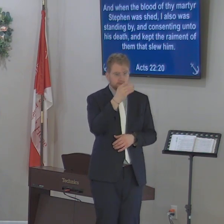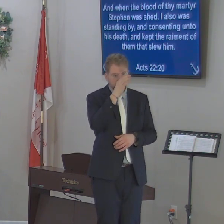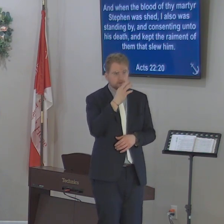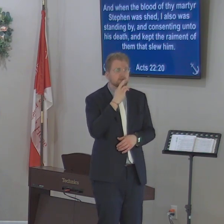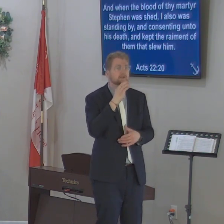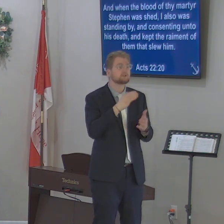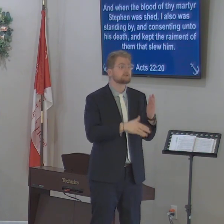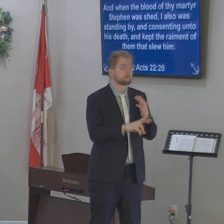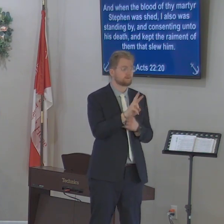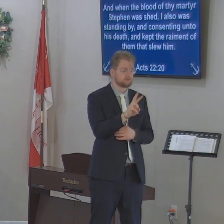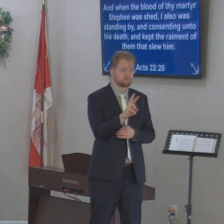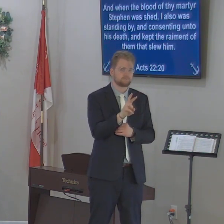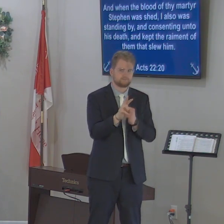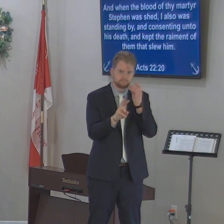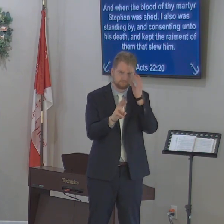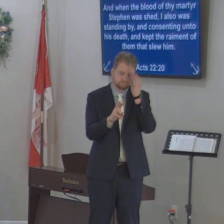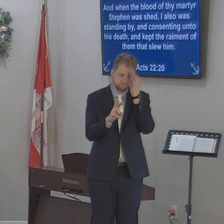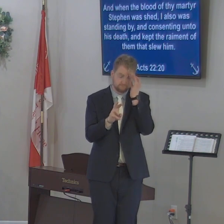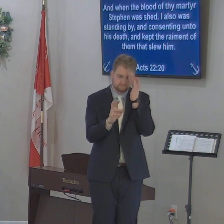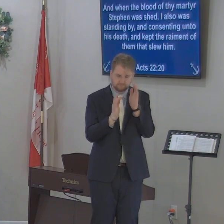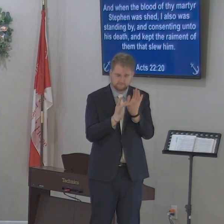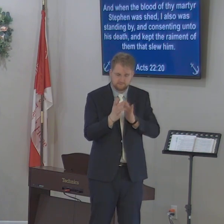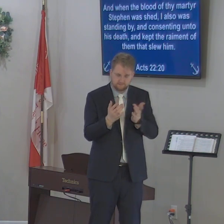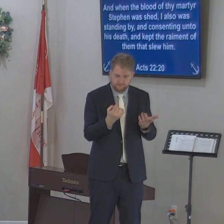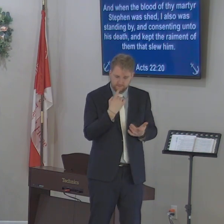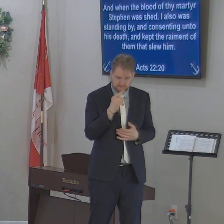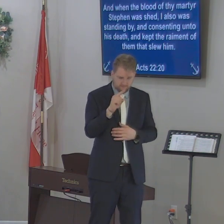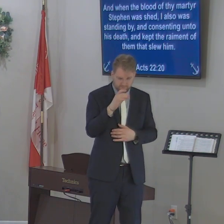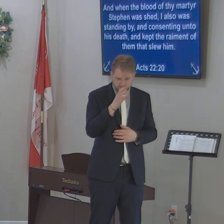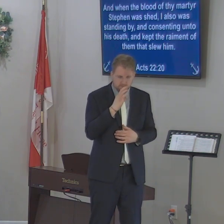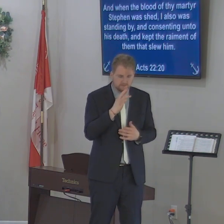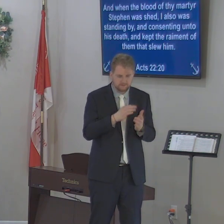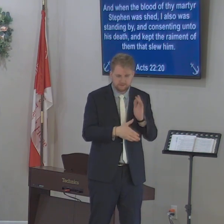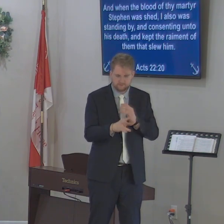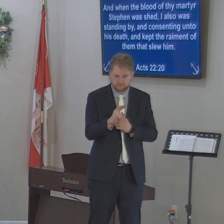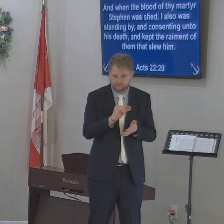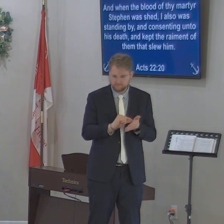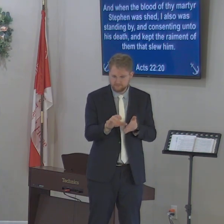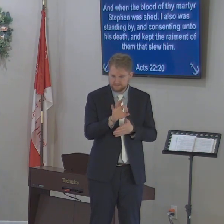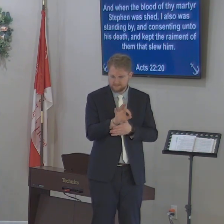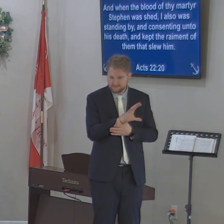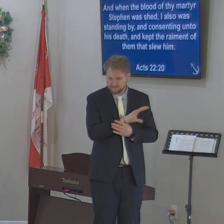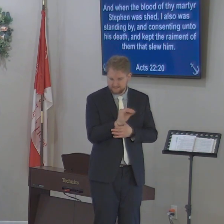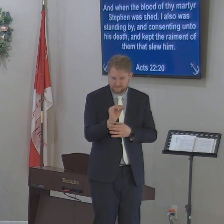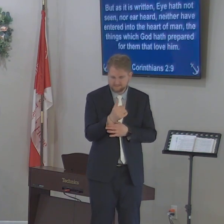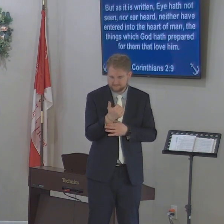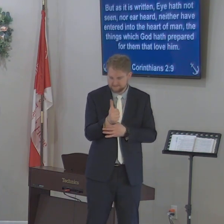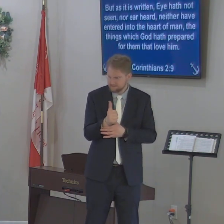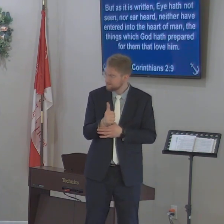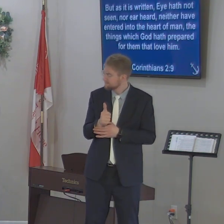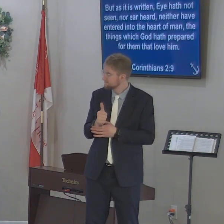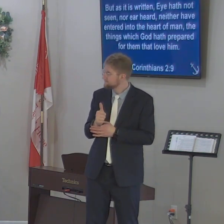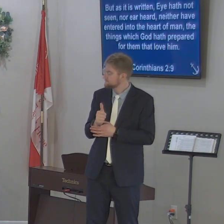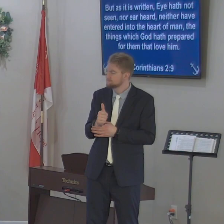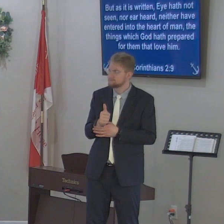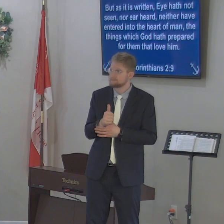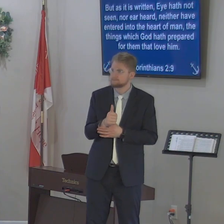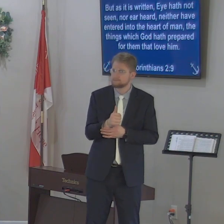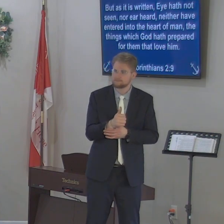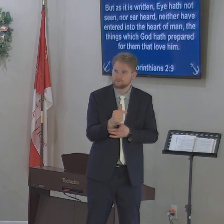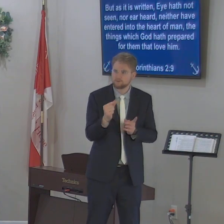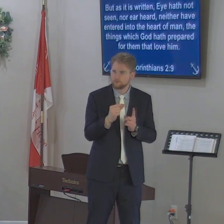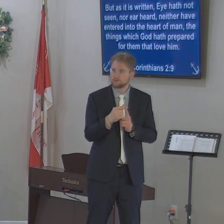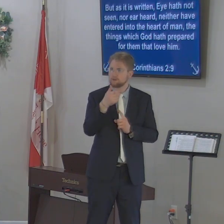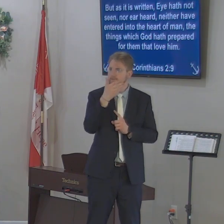Corinthians chapter 2. Look what the Bible says in 1 Corinthians chapter 2, verses 9 and 10. So the Word of God opens